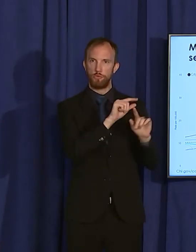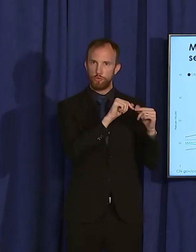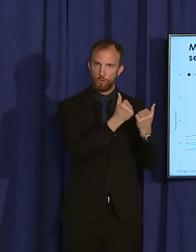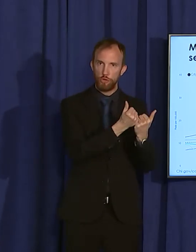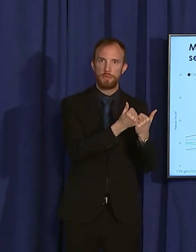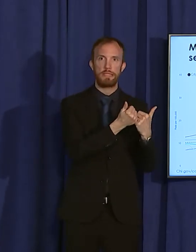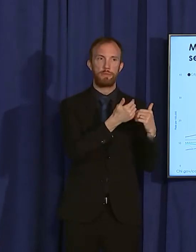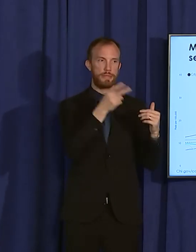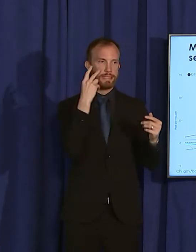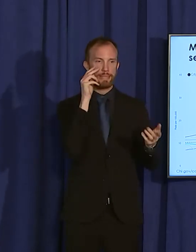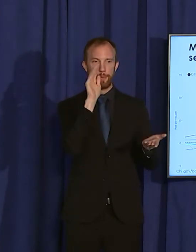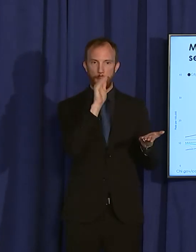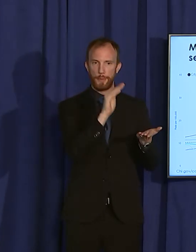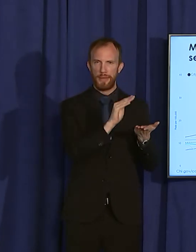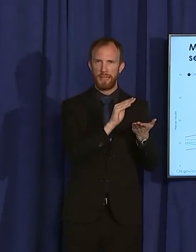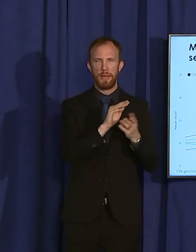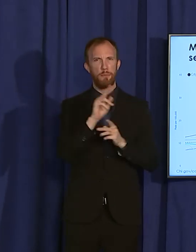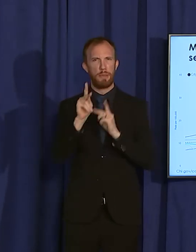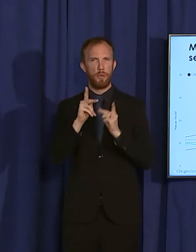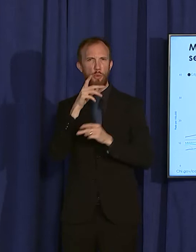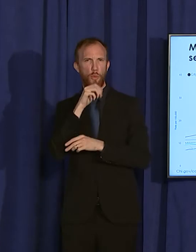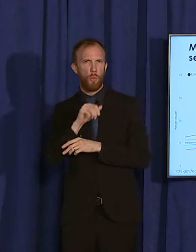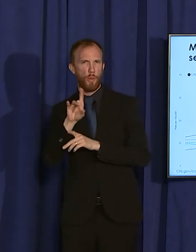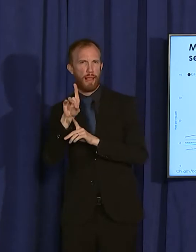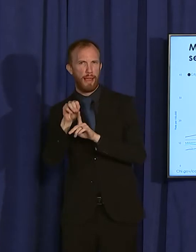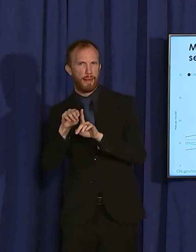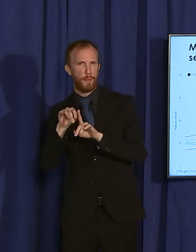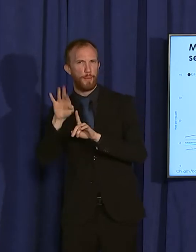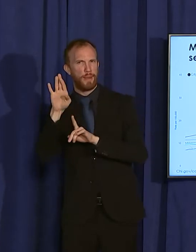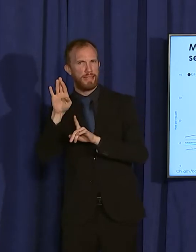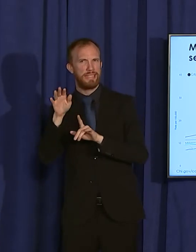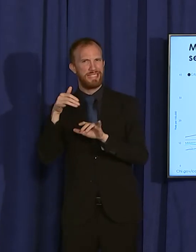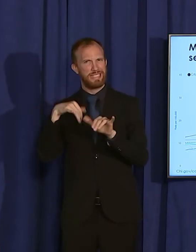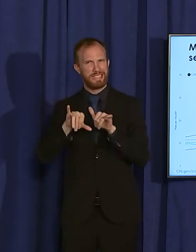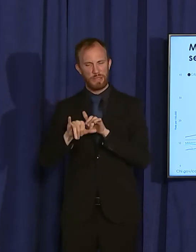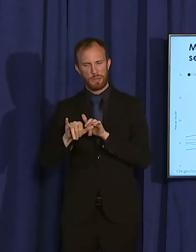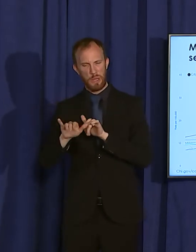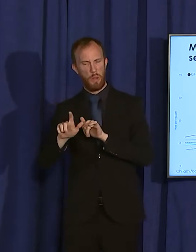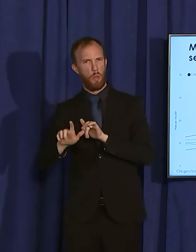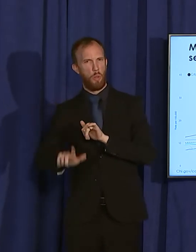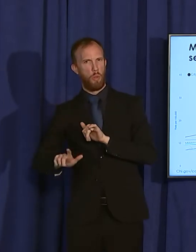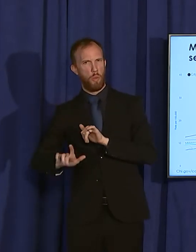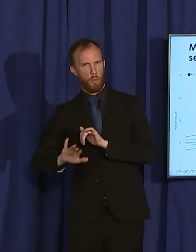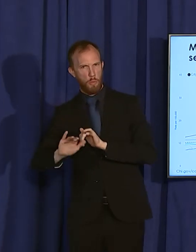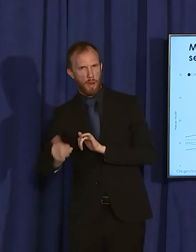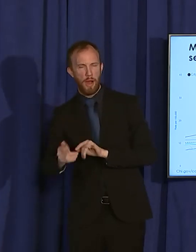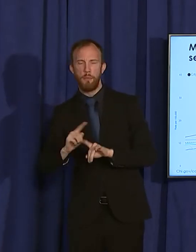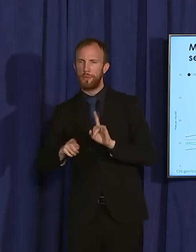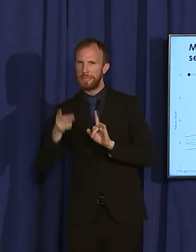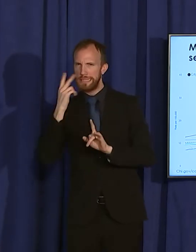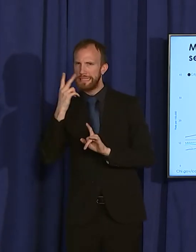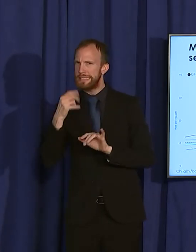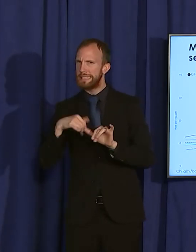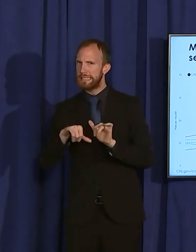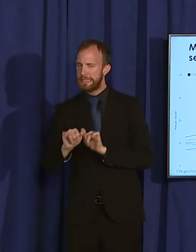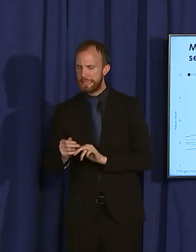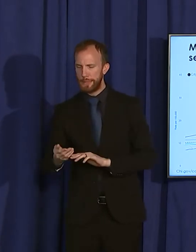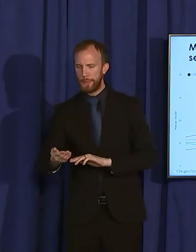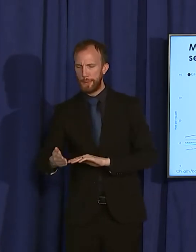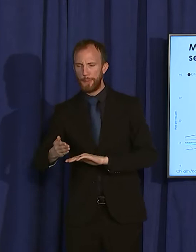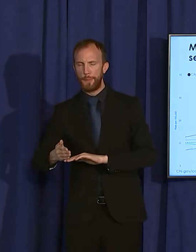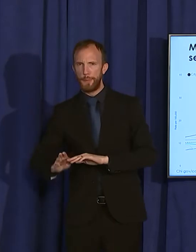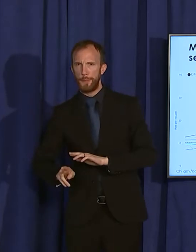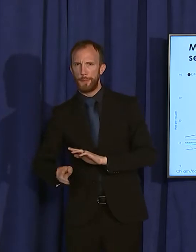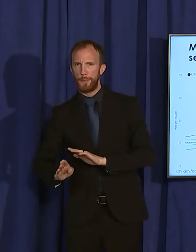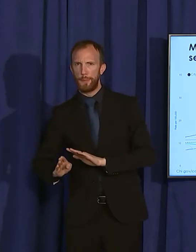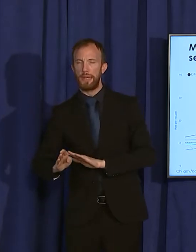have a relatively low rate of COVID, but it is on the increase. So right now, I'm going to just ask everybody, if you know anyone